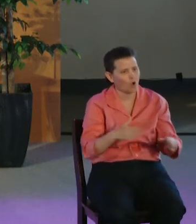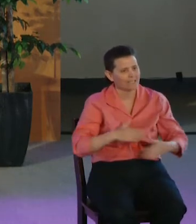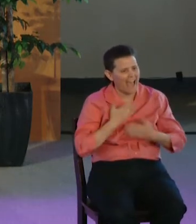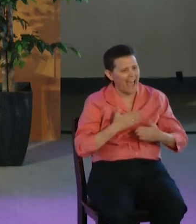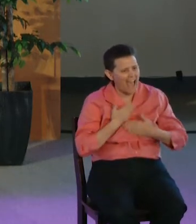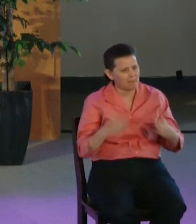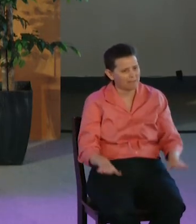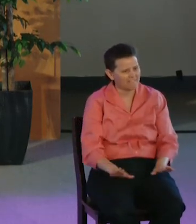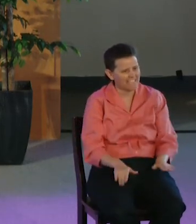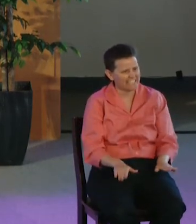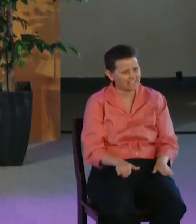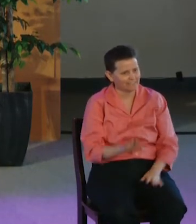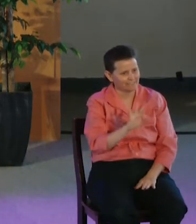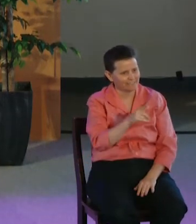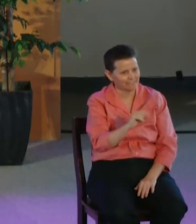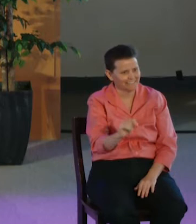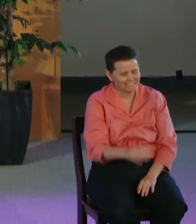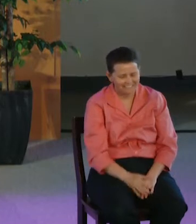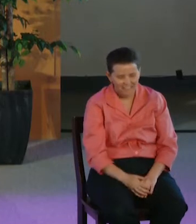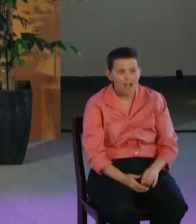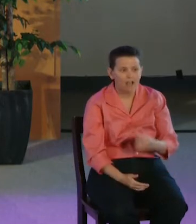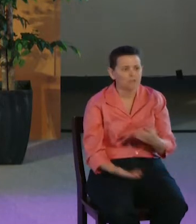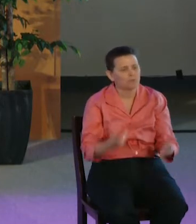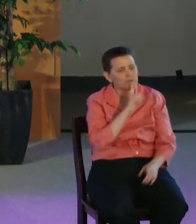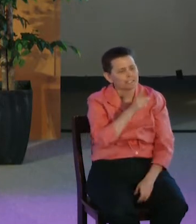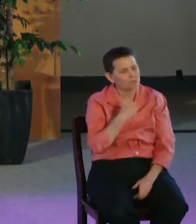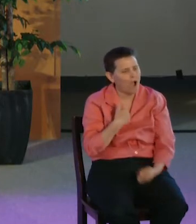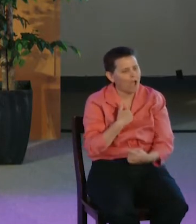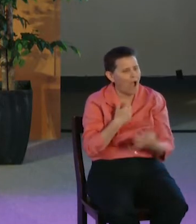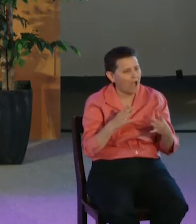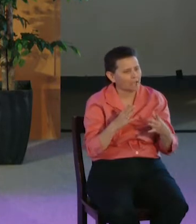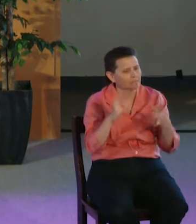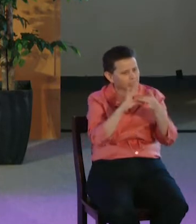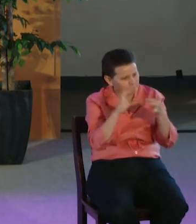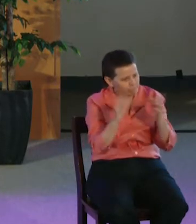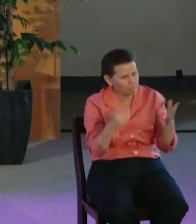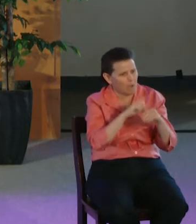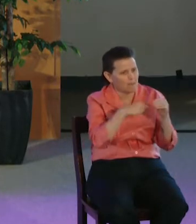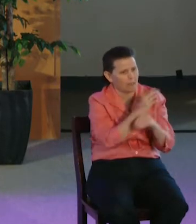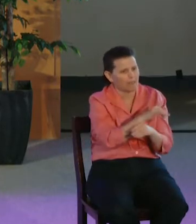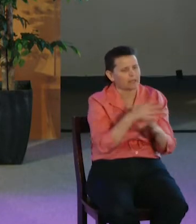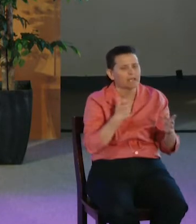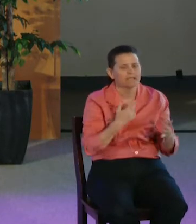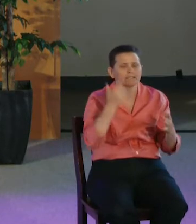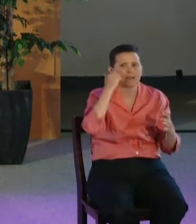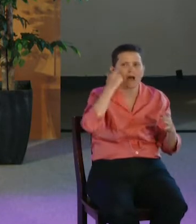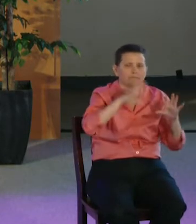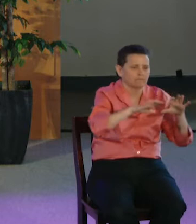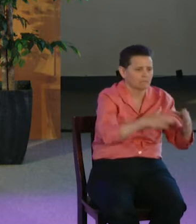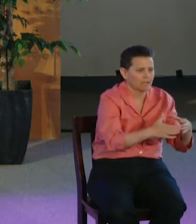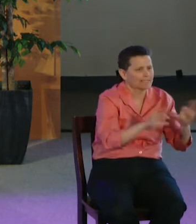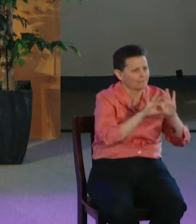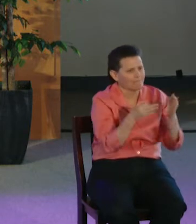Look that one up on your Netflix queue. But the reason I bring that up is because it's the same theme of a tribe and the same thing of family, but there's